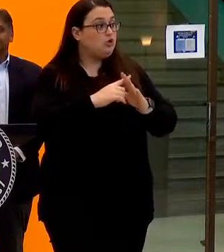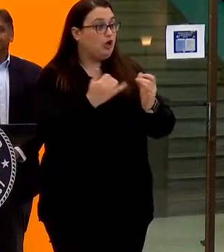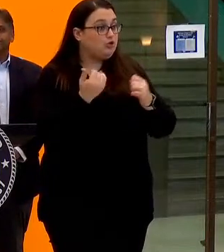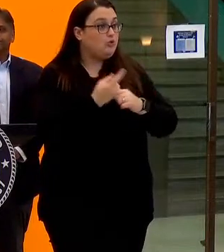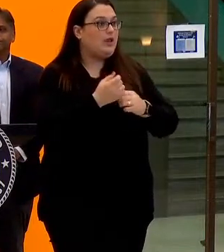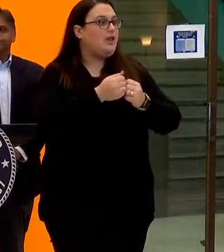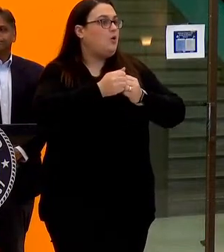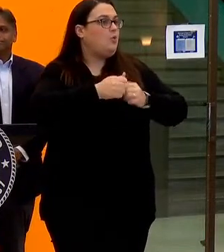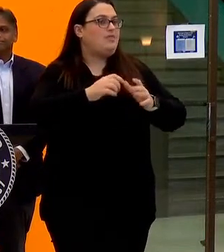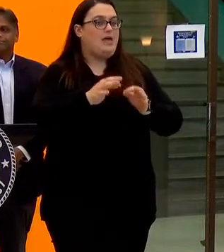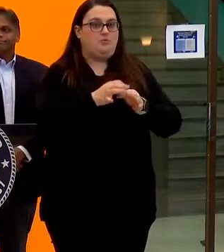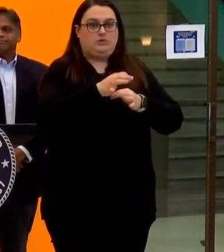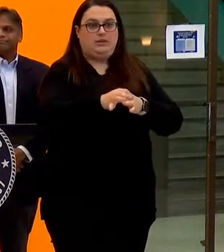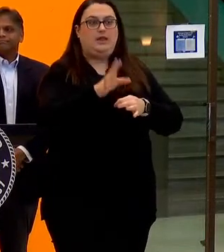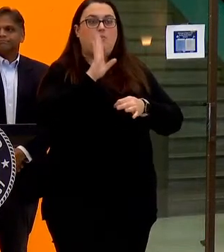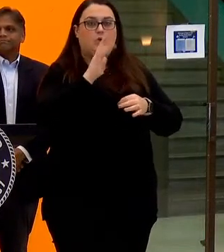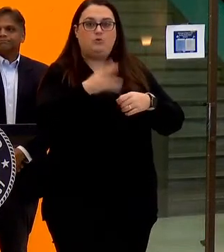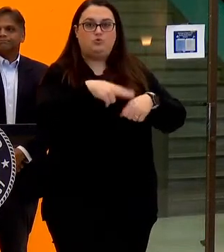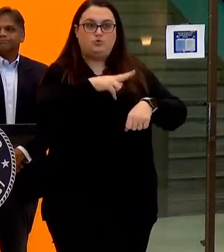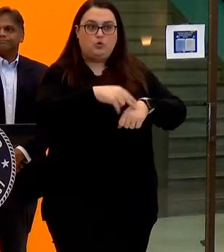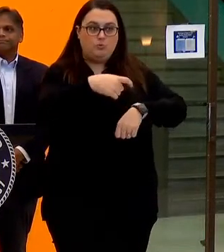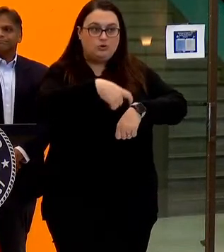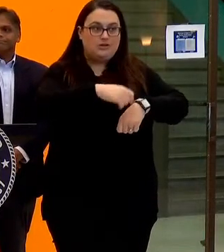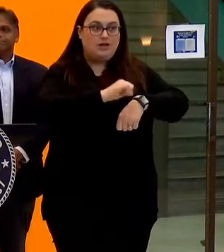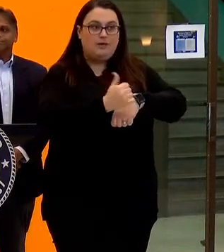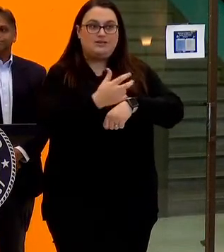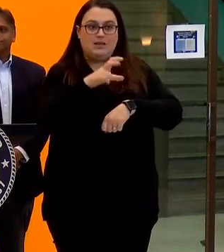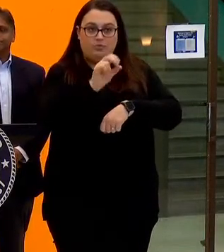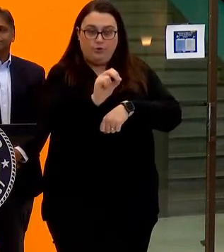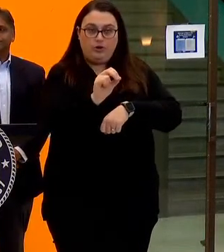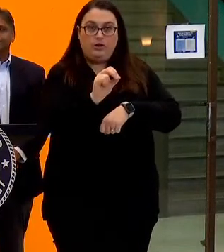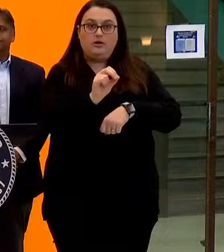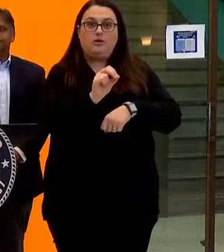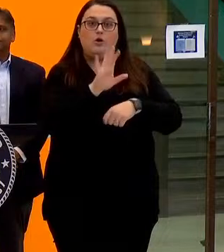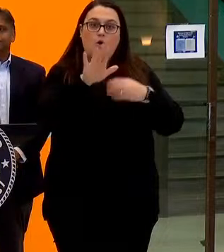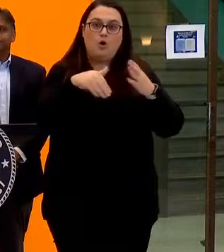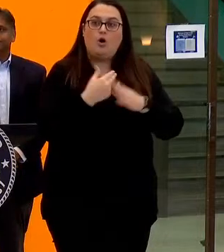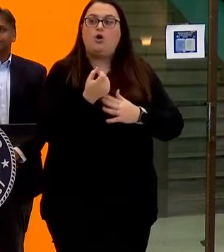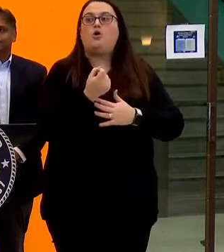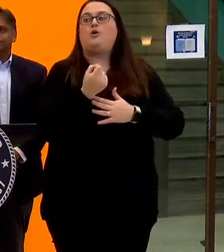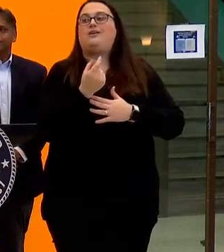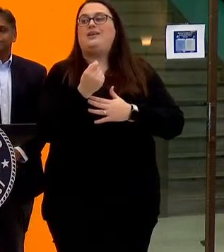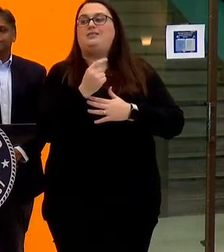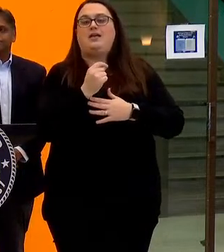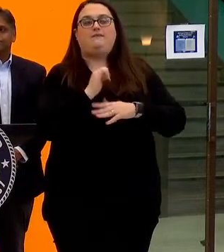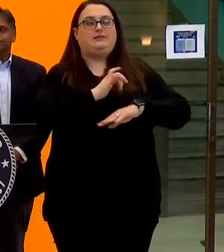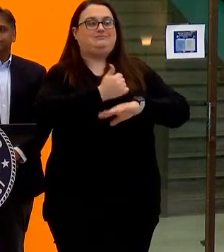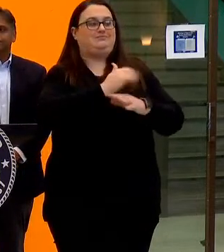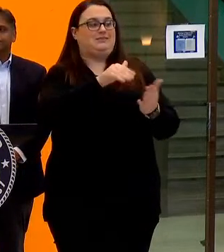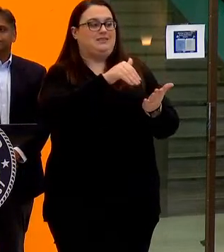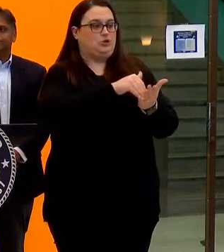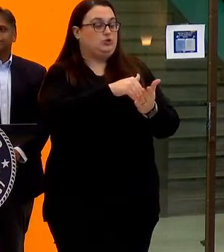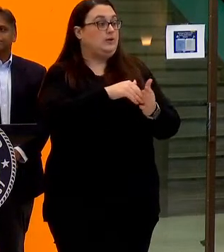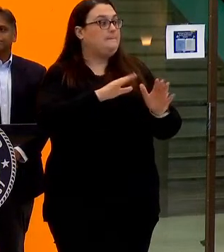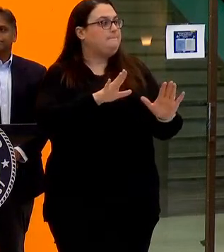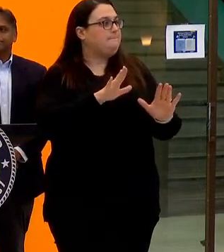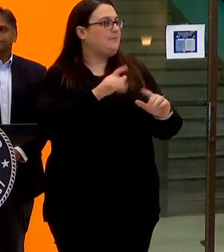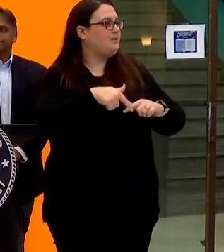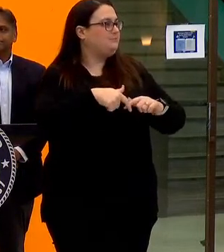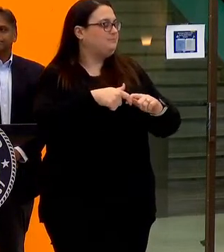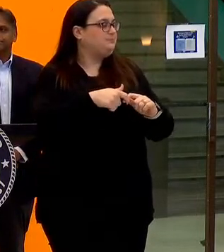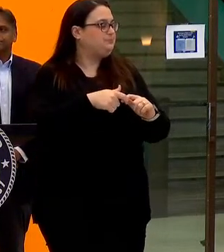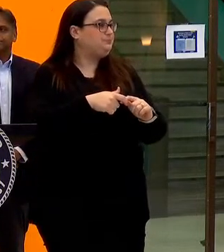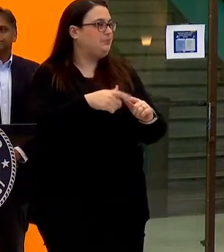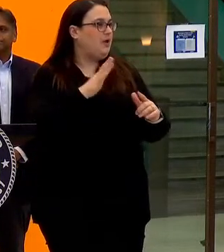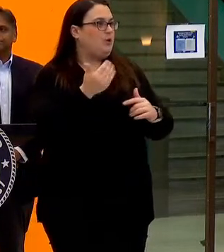today without delay at 10:30 a.m., again, across all 11 sites. Now, I do want to take a moment to